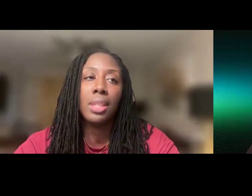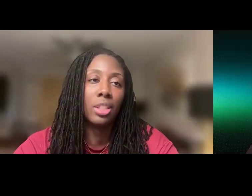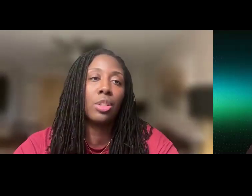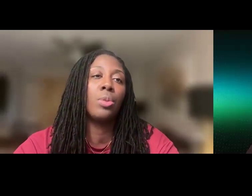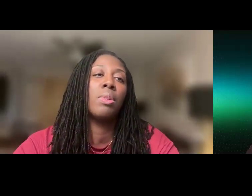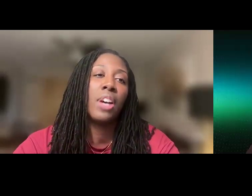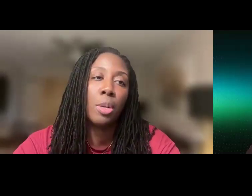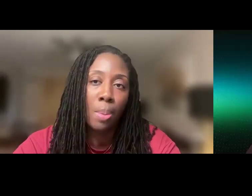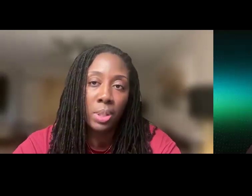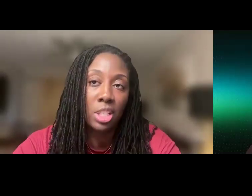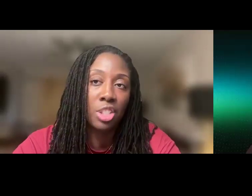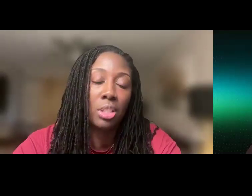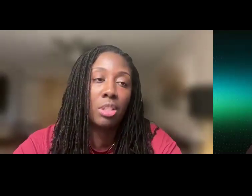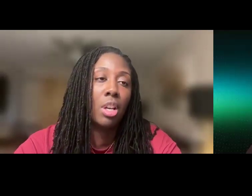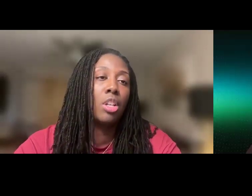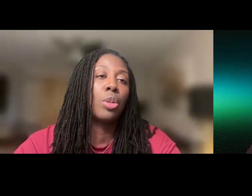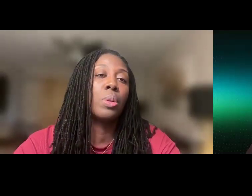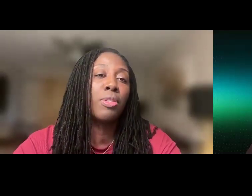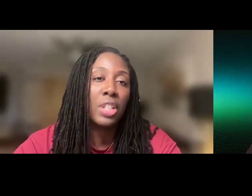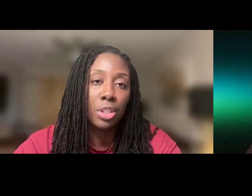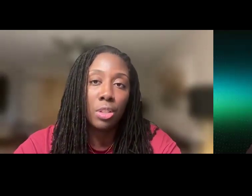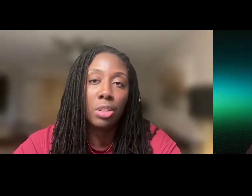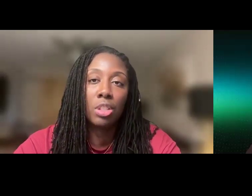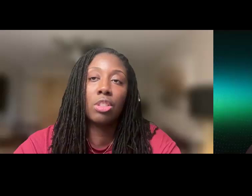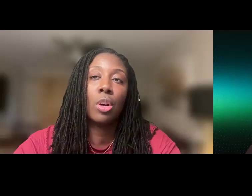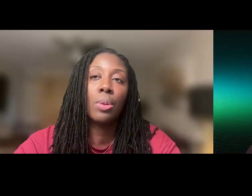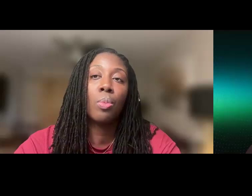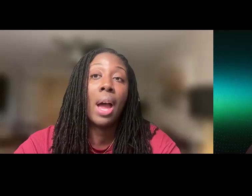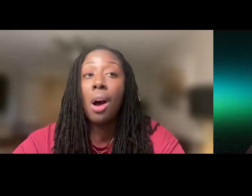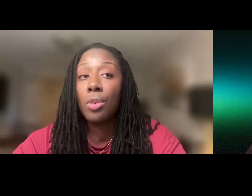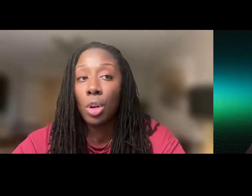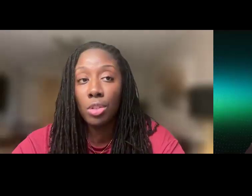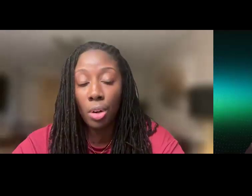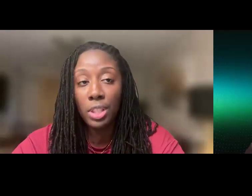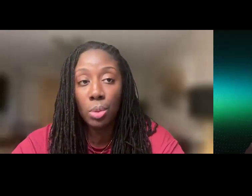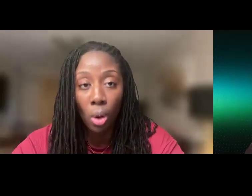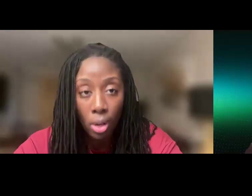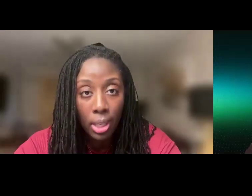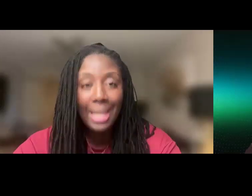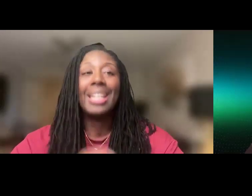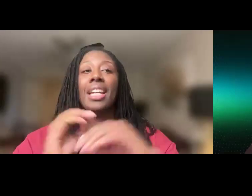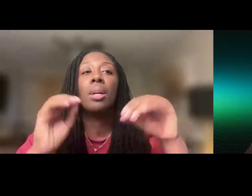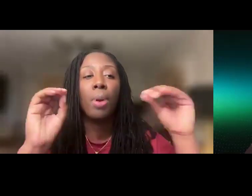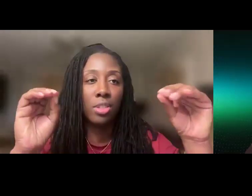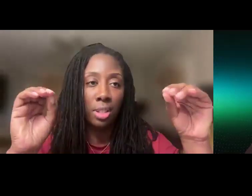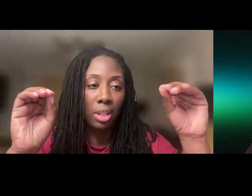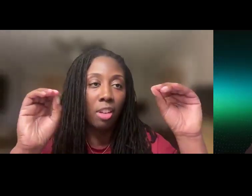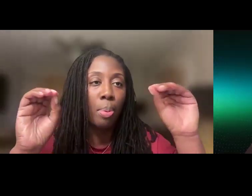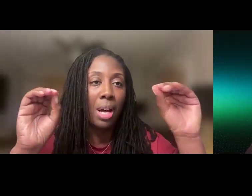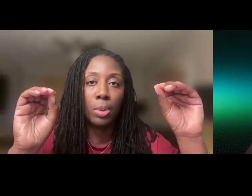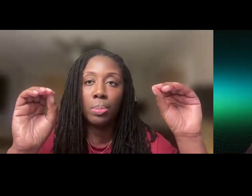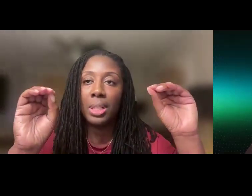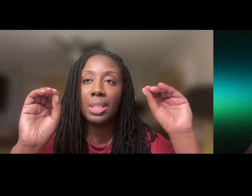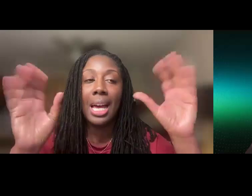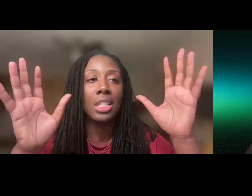if anything, show them the value propositions, show them the features, show them how your services work in person